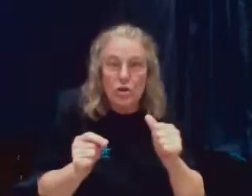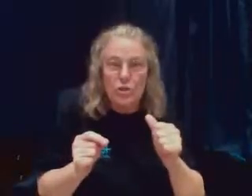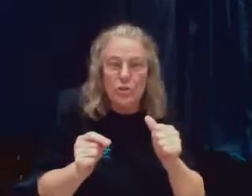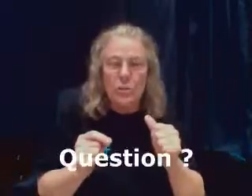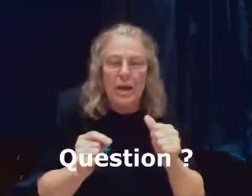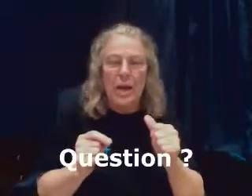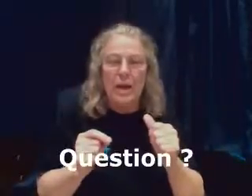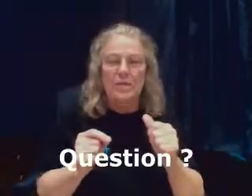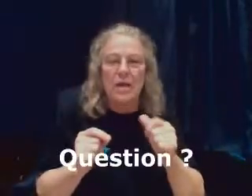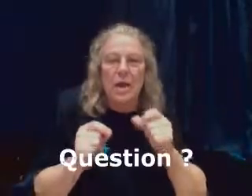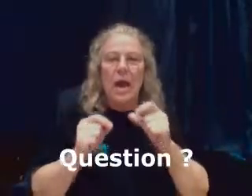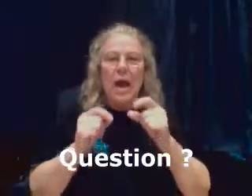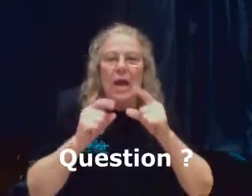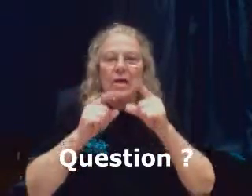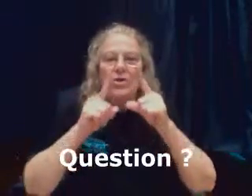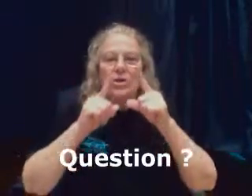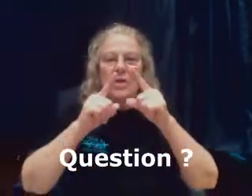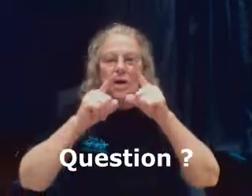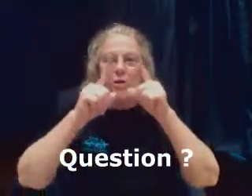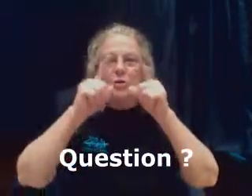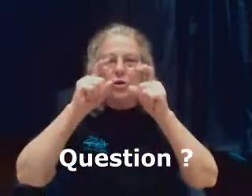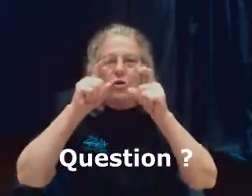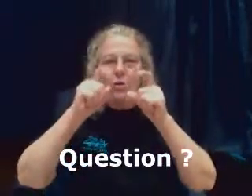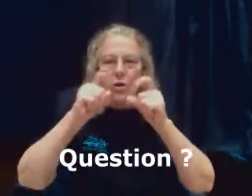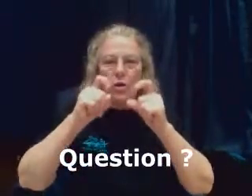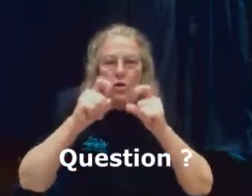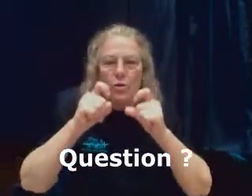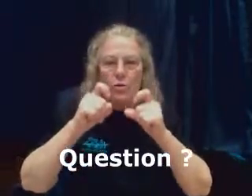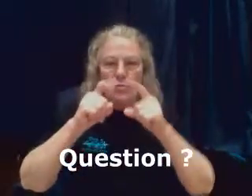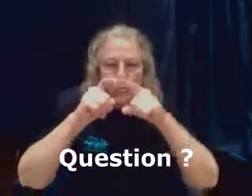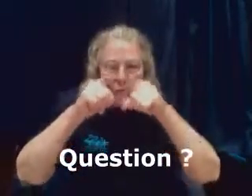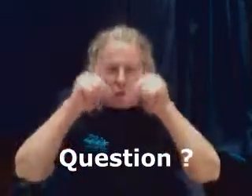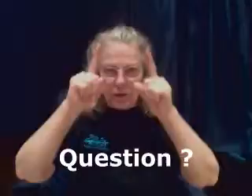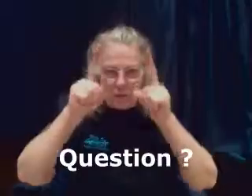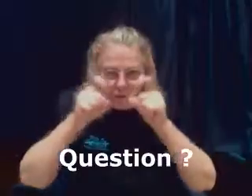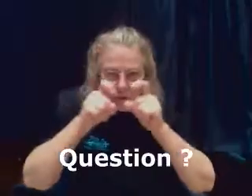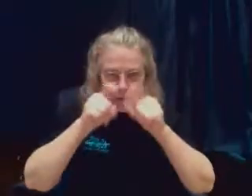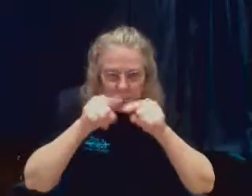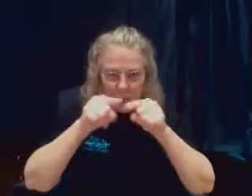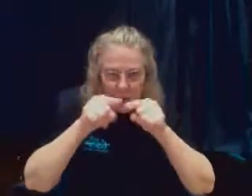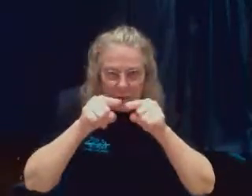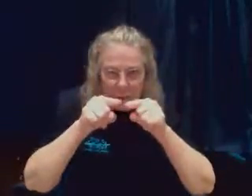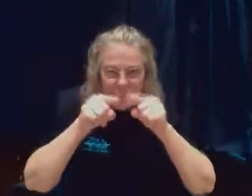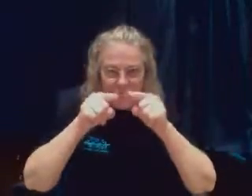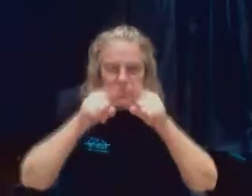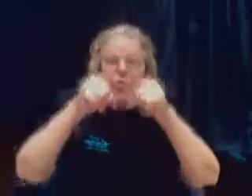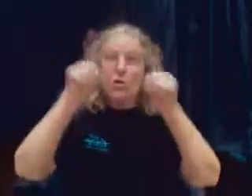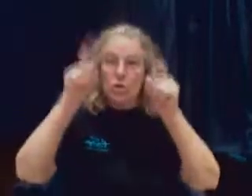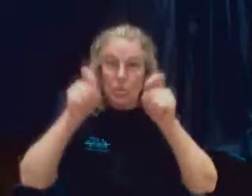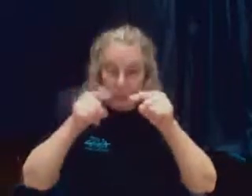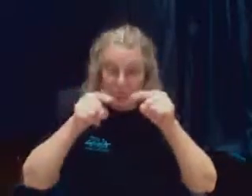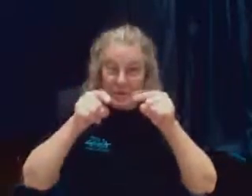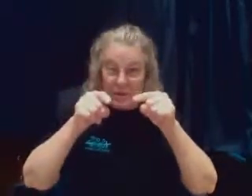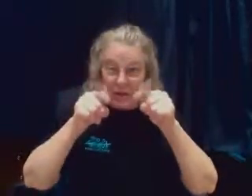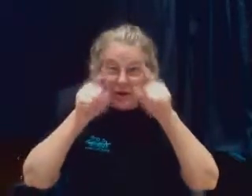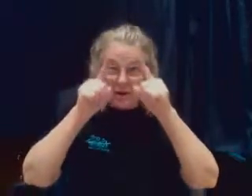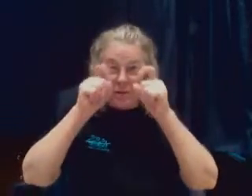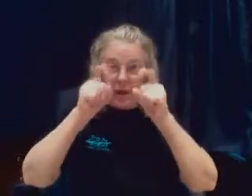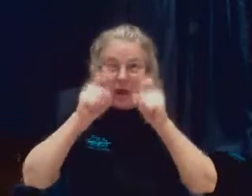questions being asked, and it's just like you're drawing those little question marks in the air, and